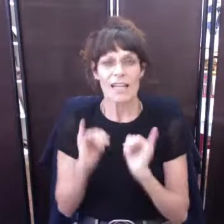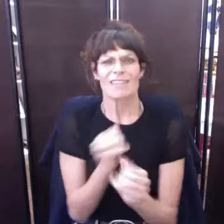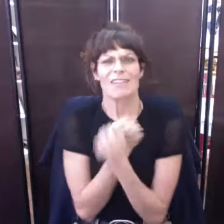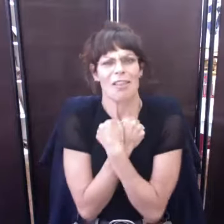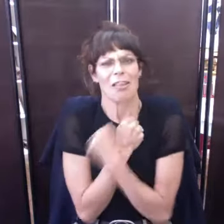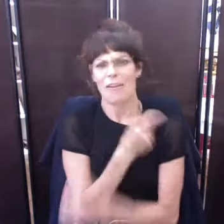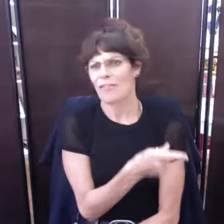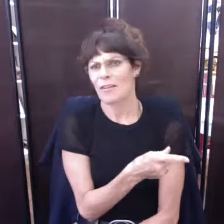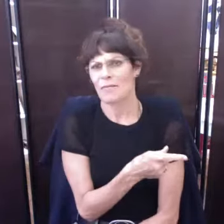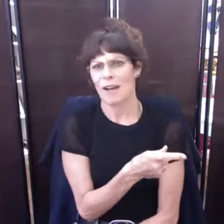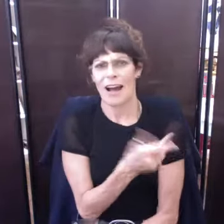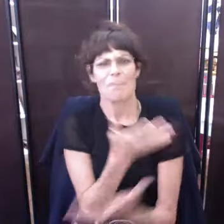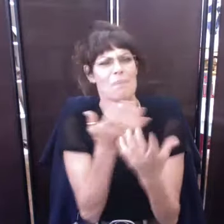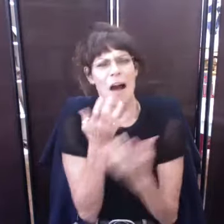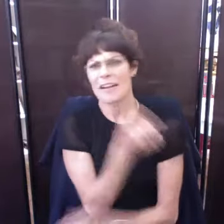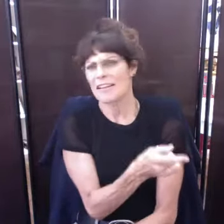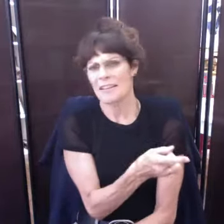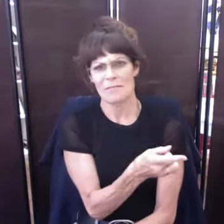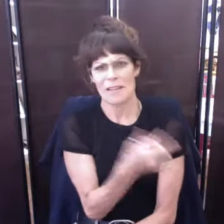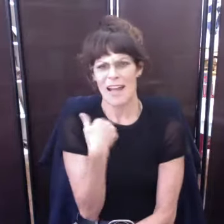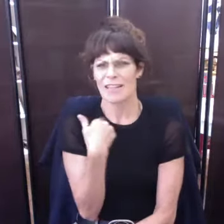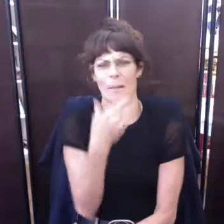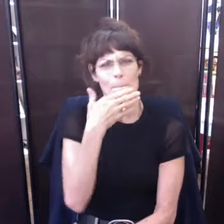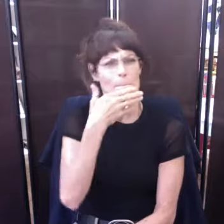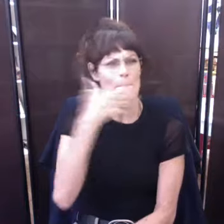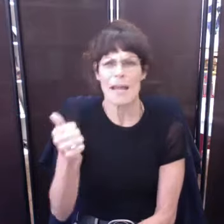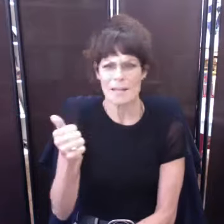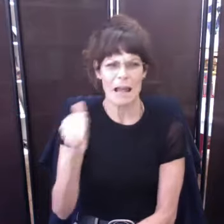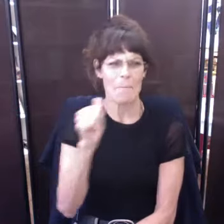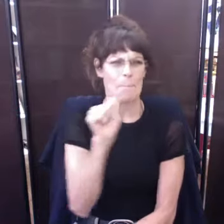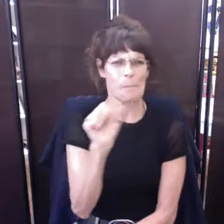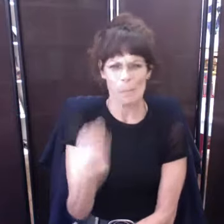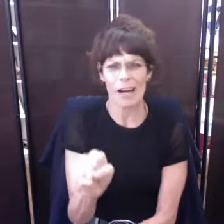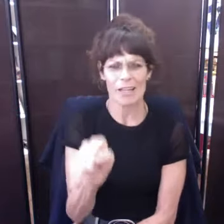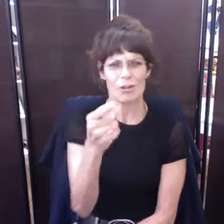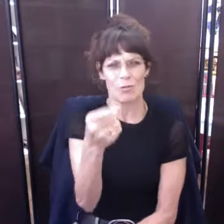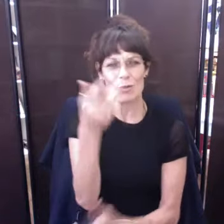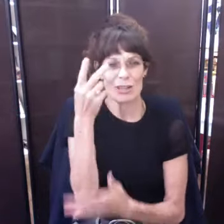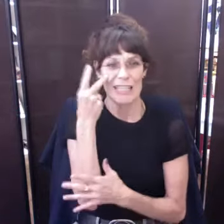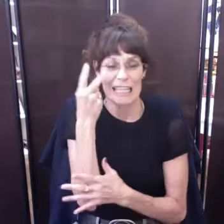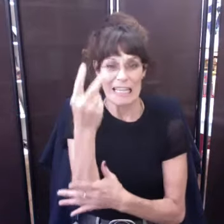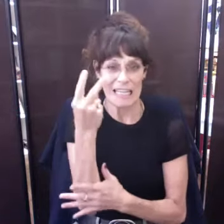lust him. He's got the greatest butt you will ever see in AA, according to me.